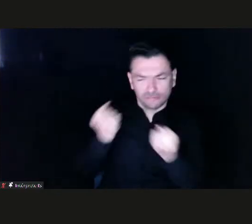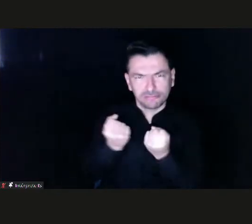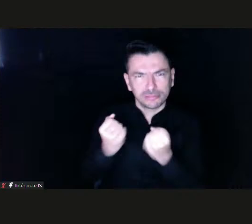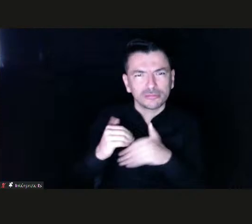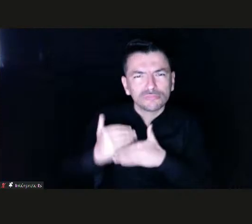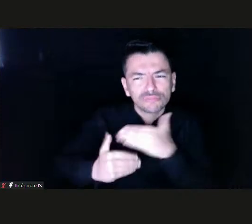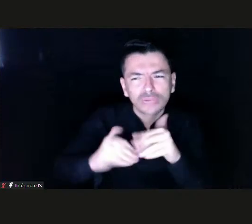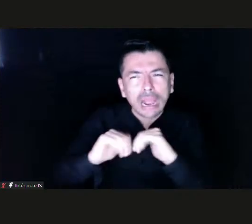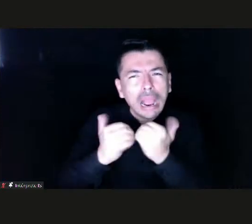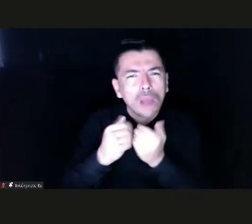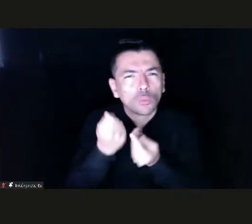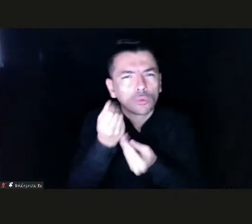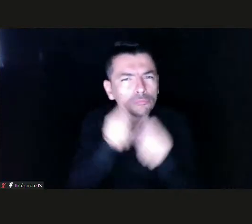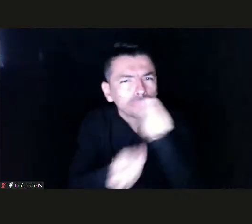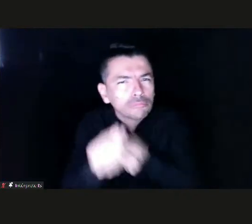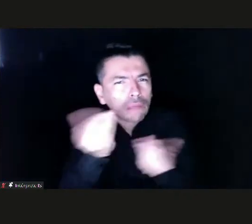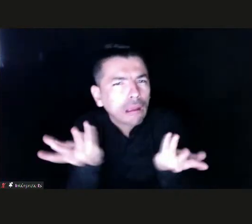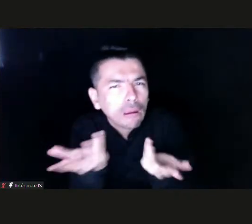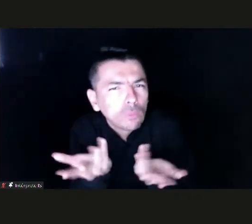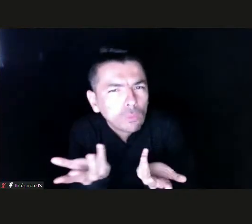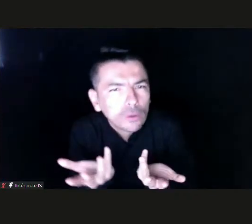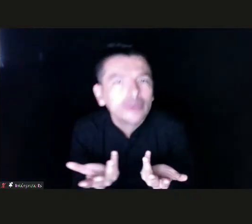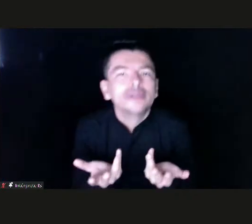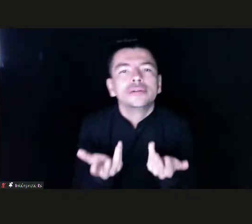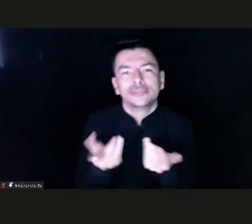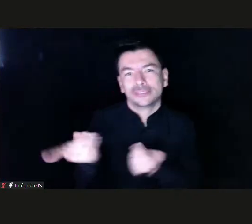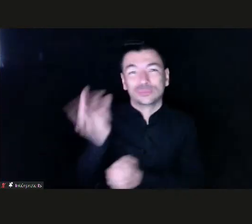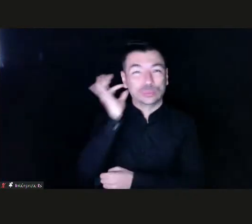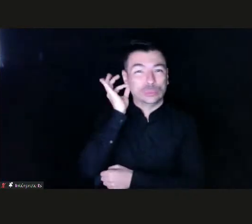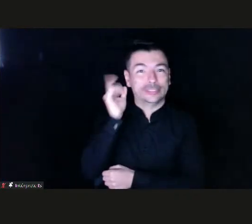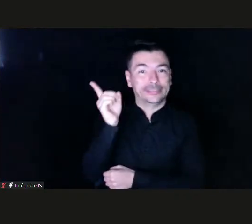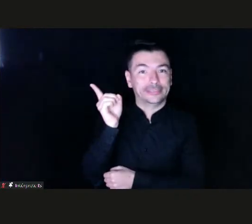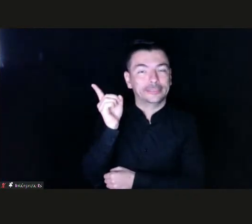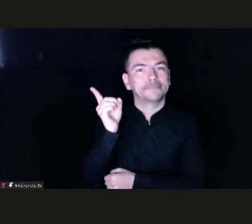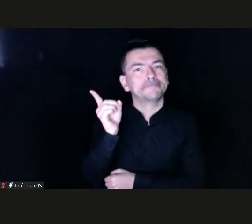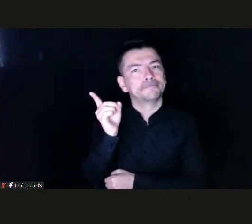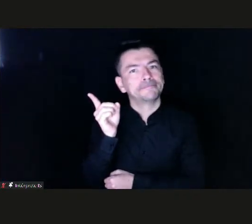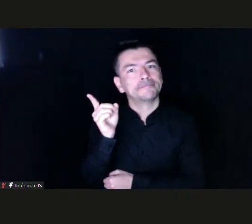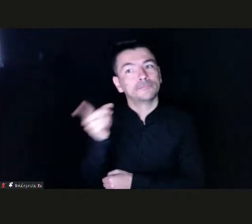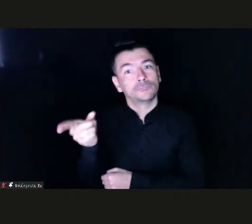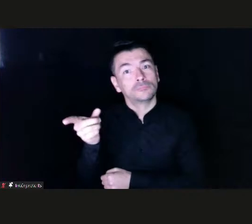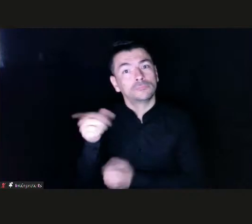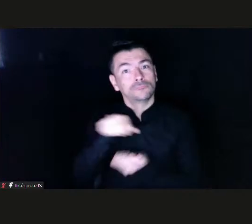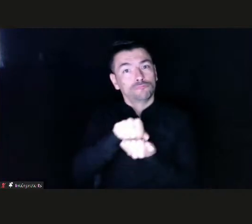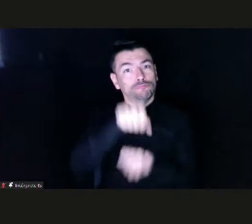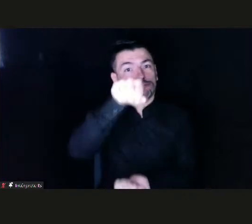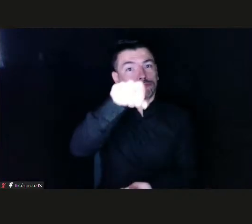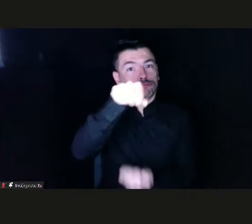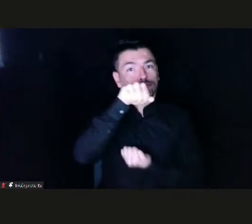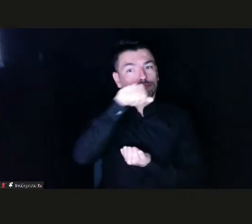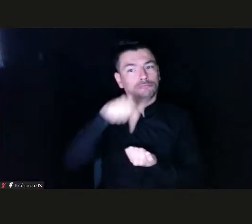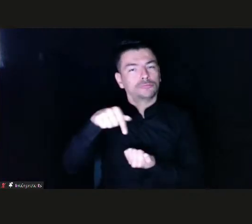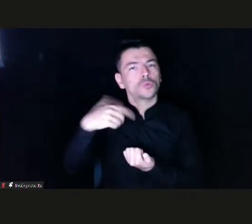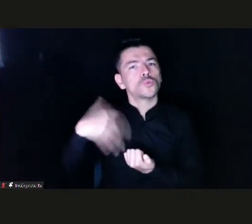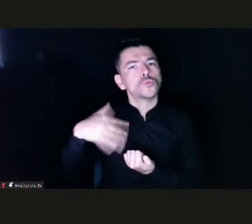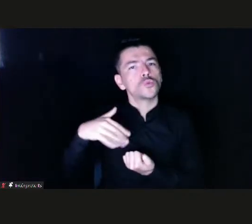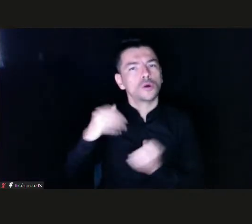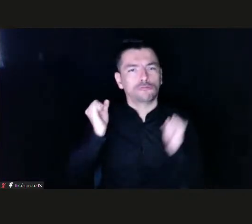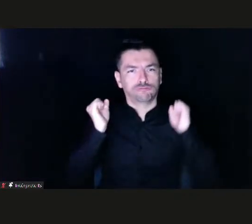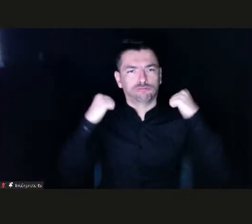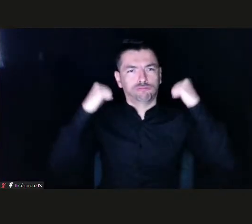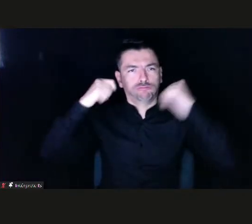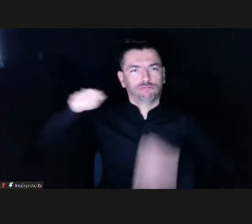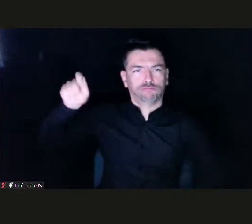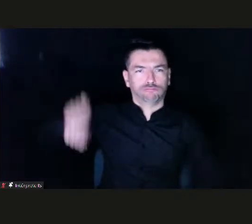in Sociology and Law and a Master's in International Trade Policy. She's passionate about governance and being